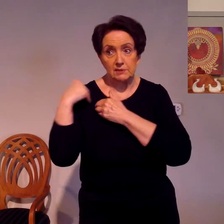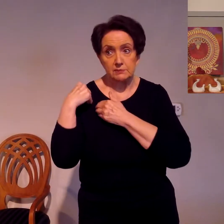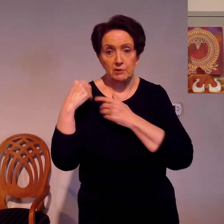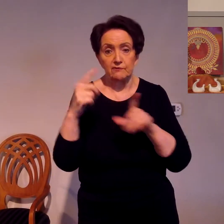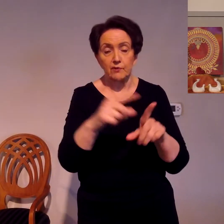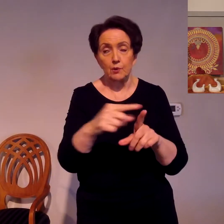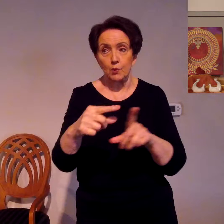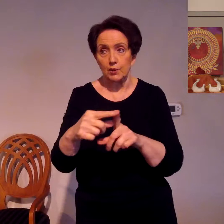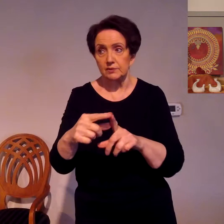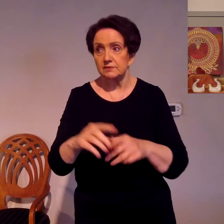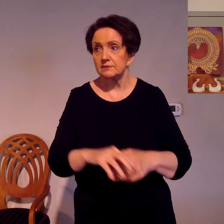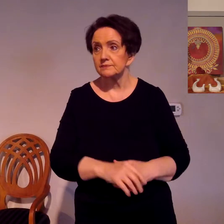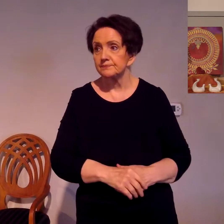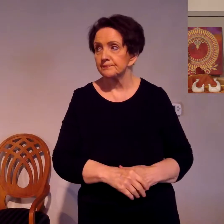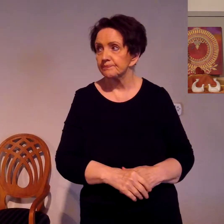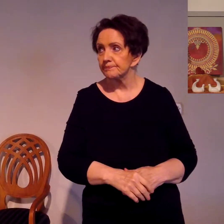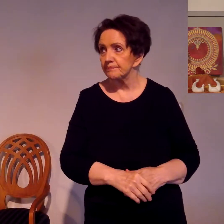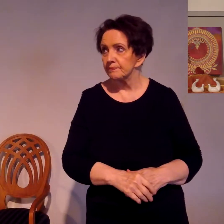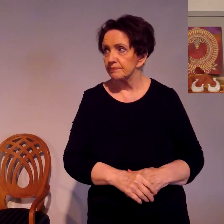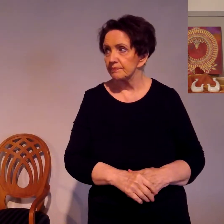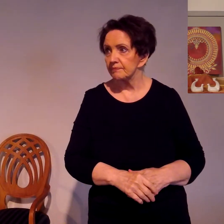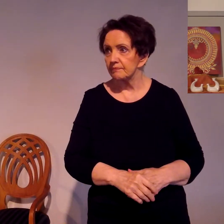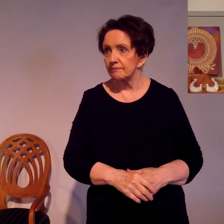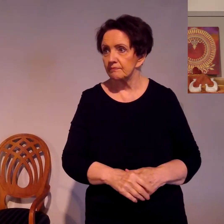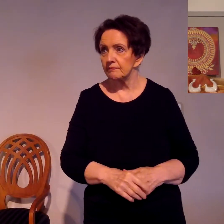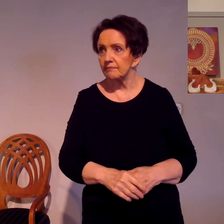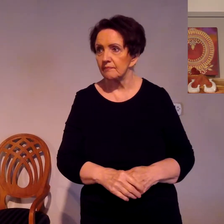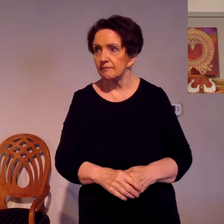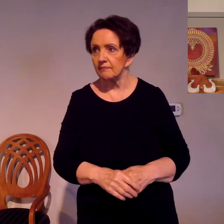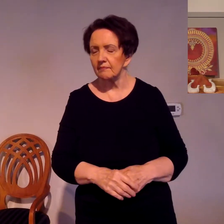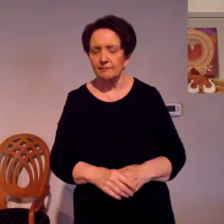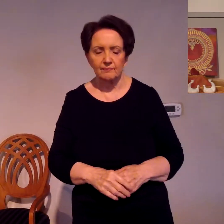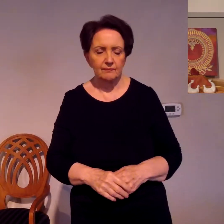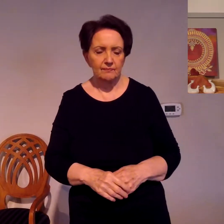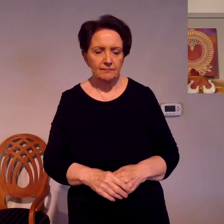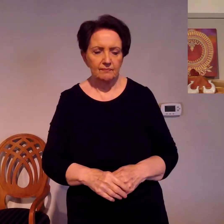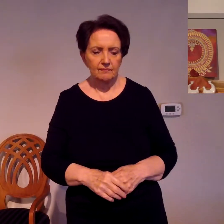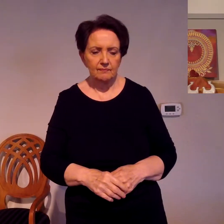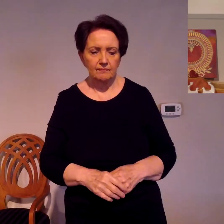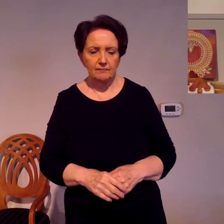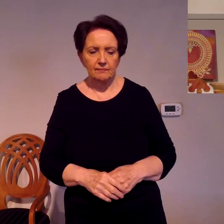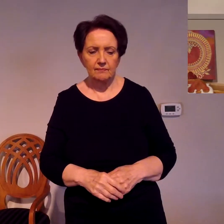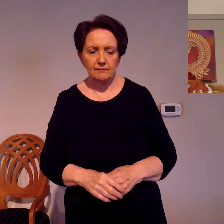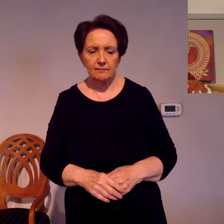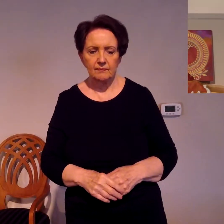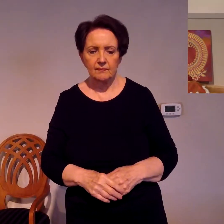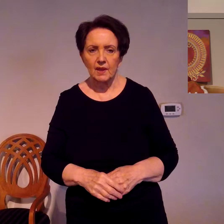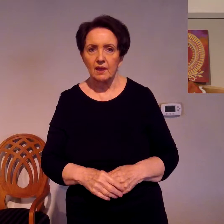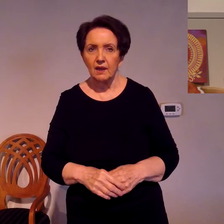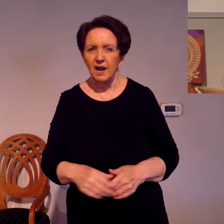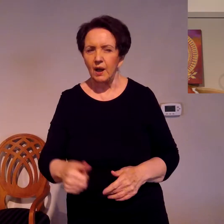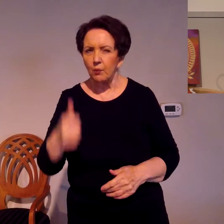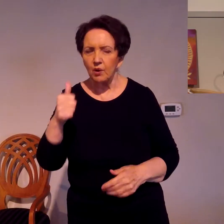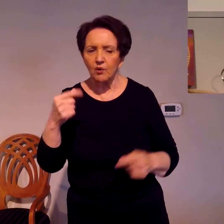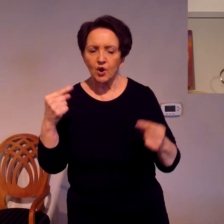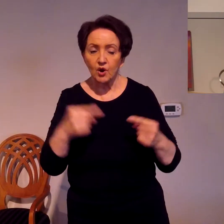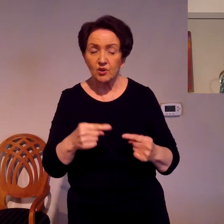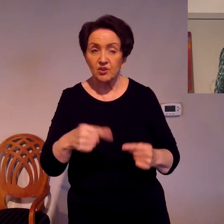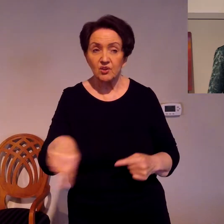sing the song, I need you, I won't harm you with words from my mouth,